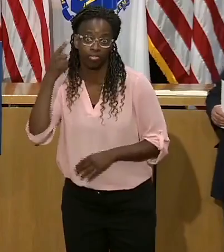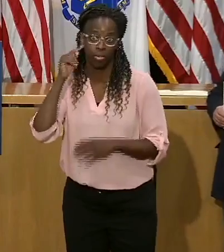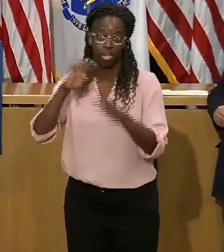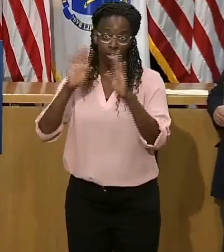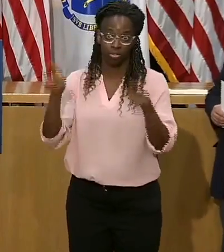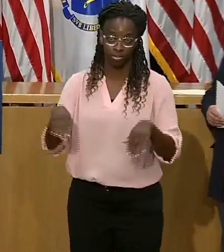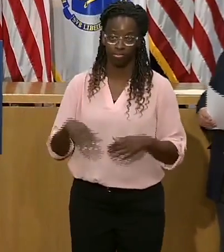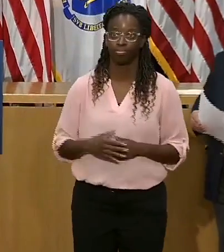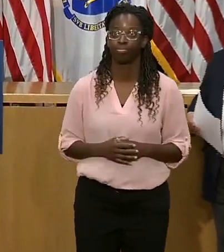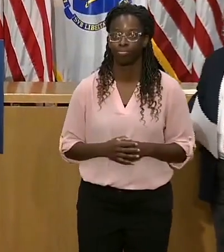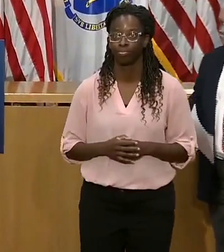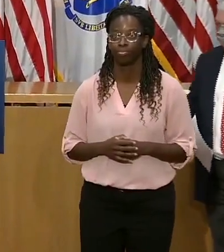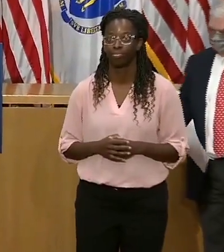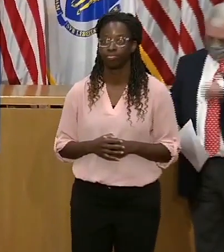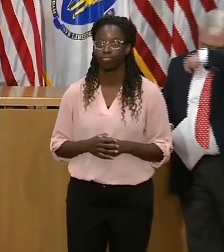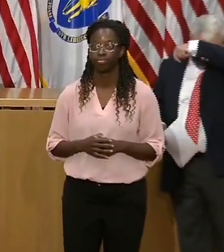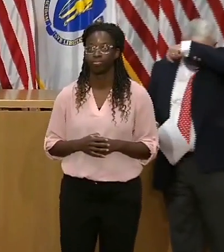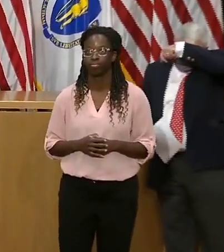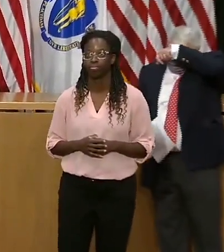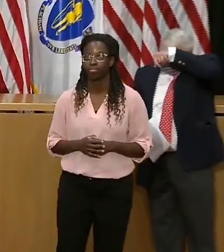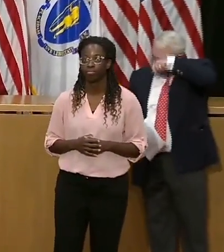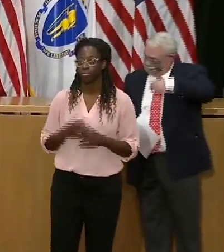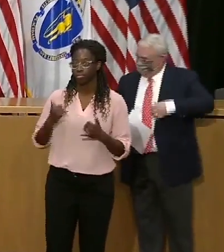my bad. There we go.